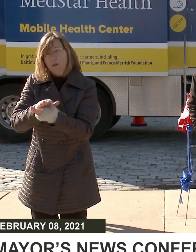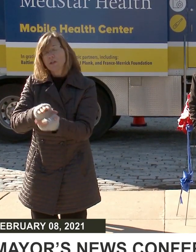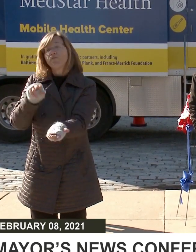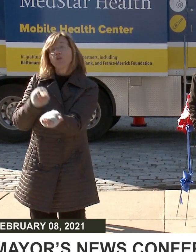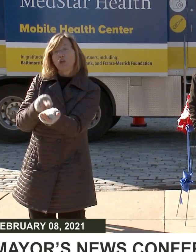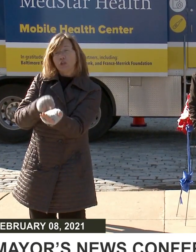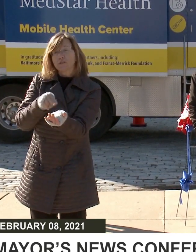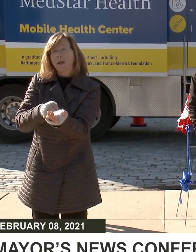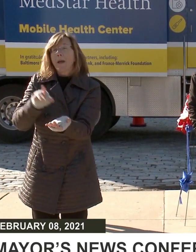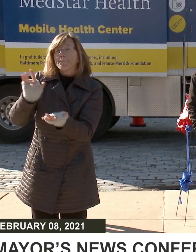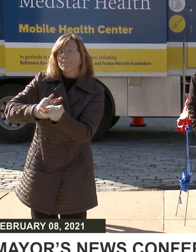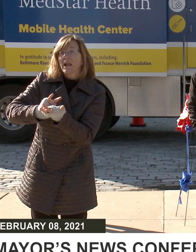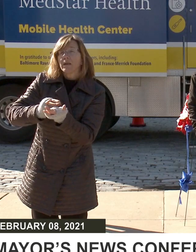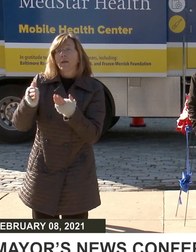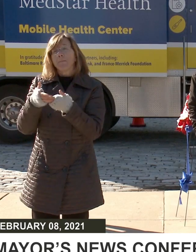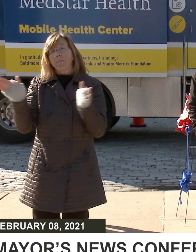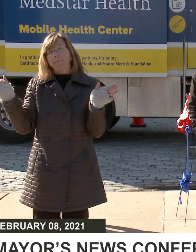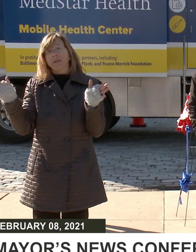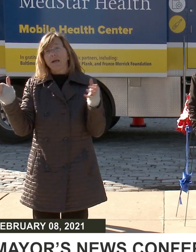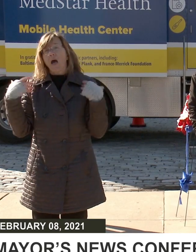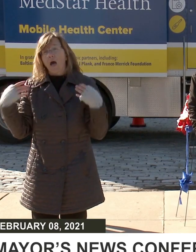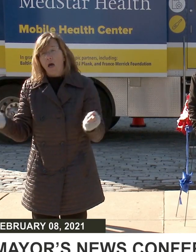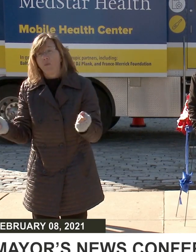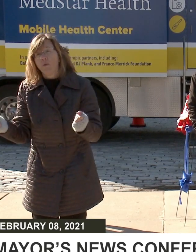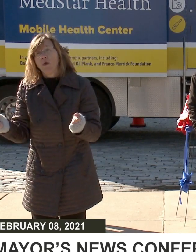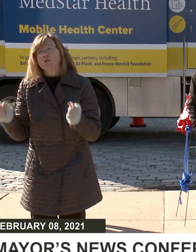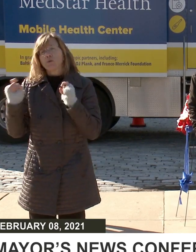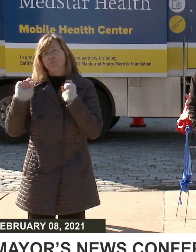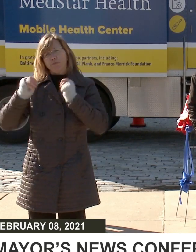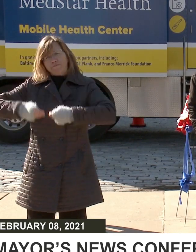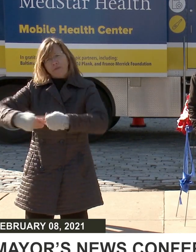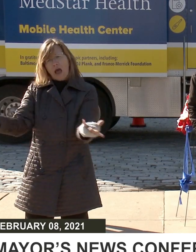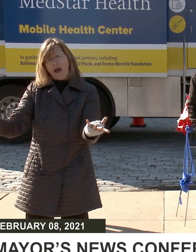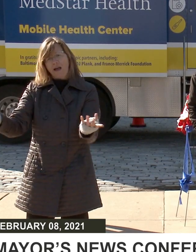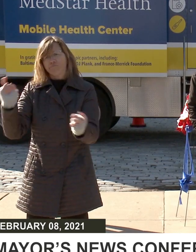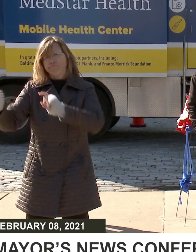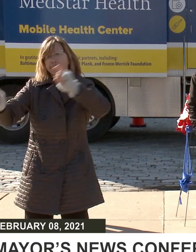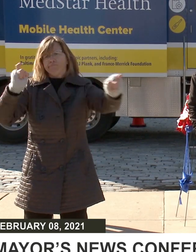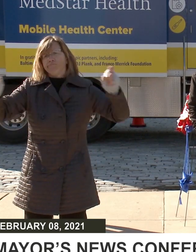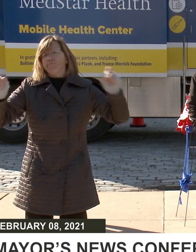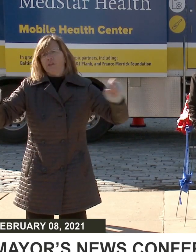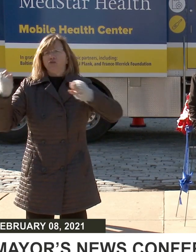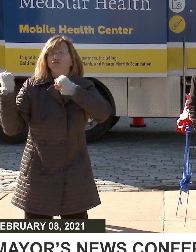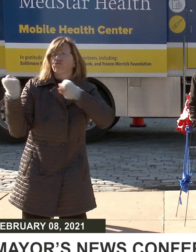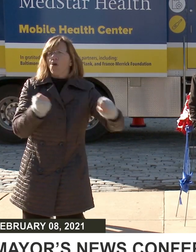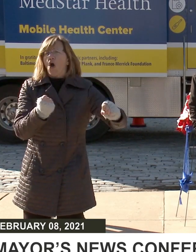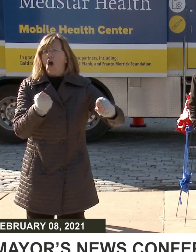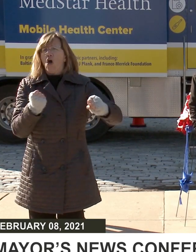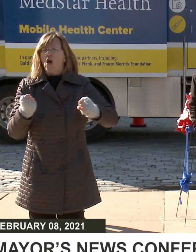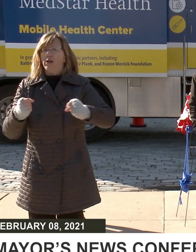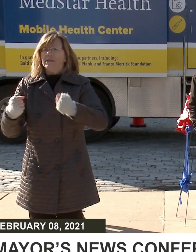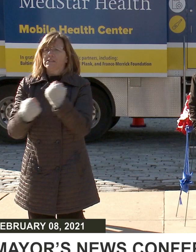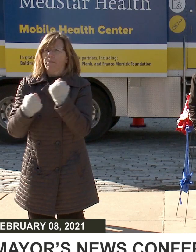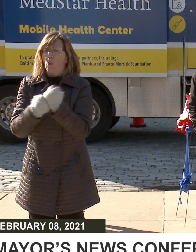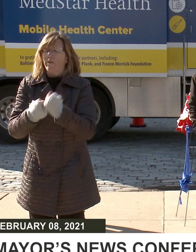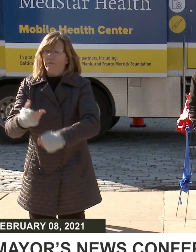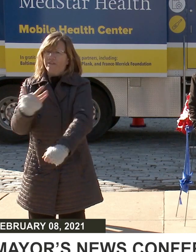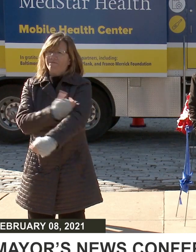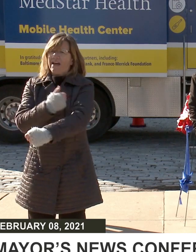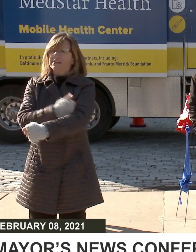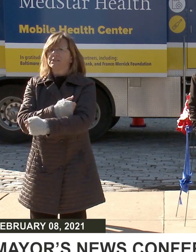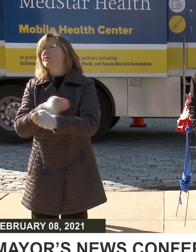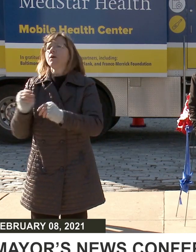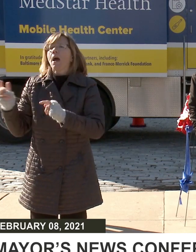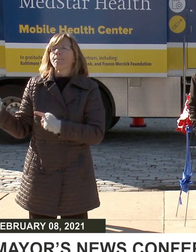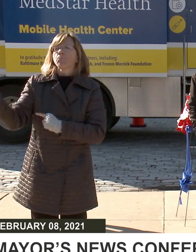health to provide comprehensive vaccination clinics on site at senior housing locations, as well as mobile teams into